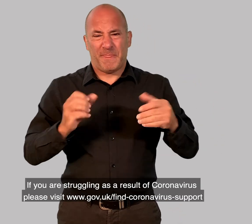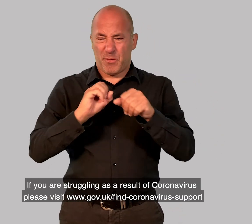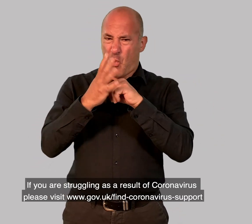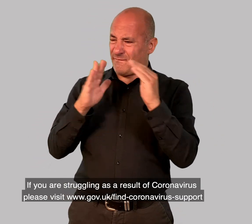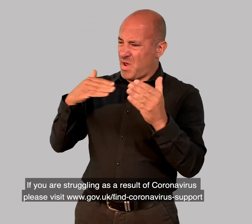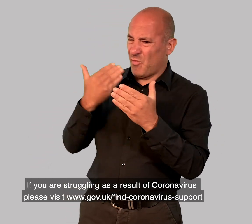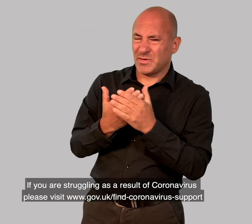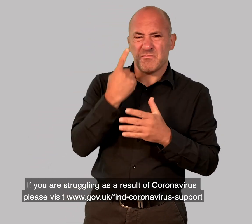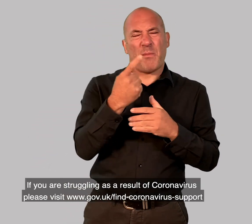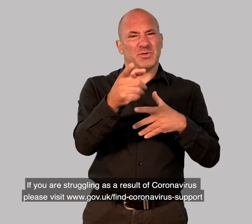visit